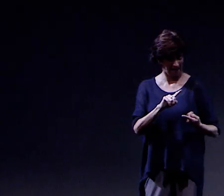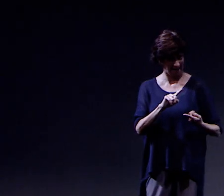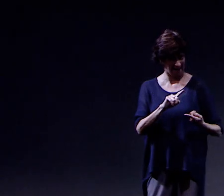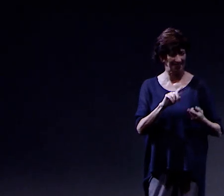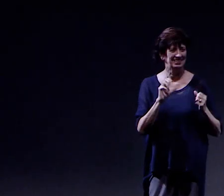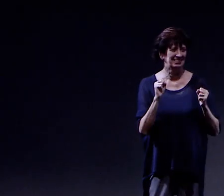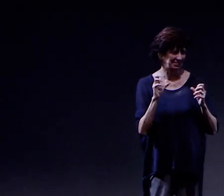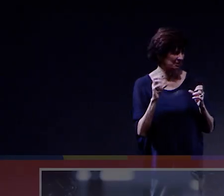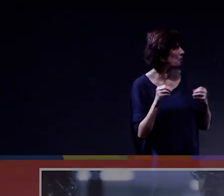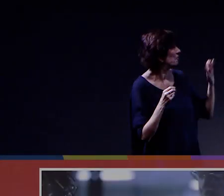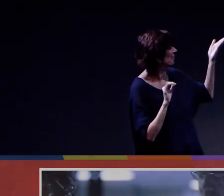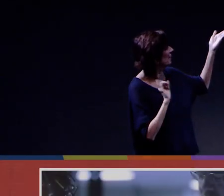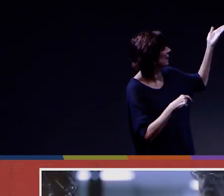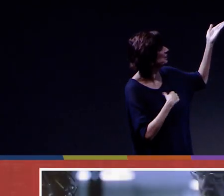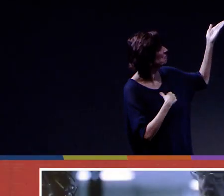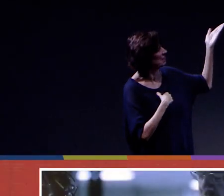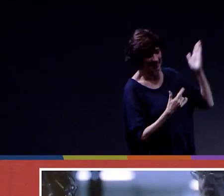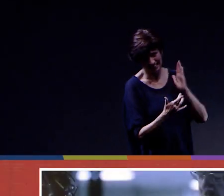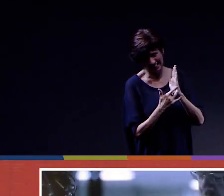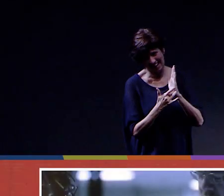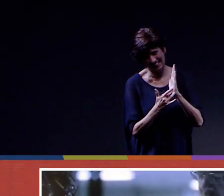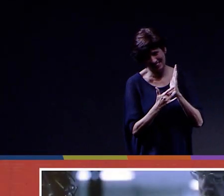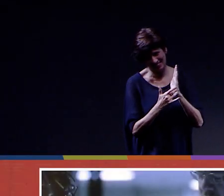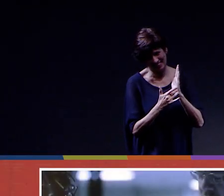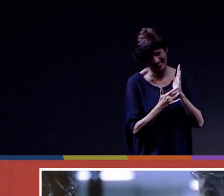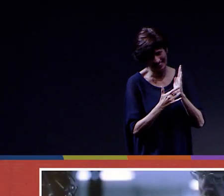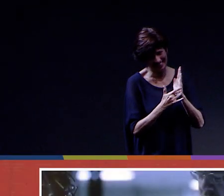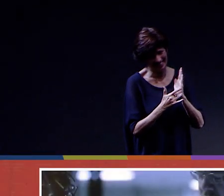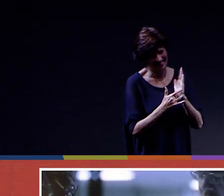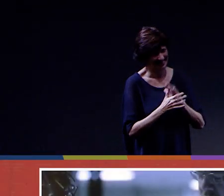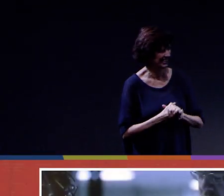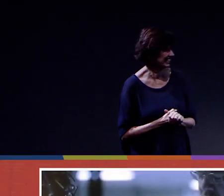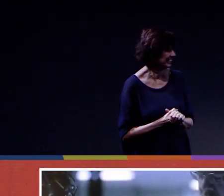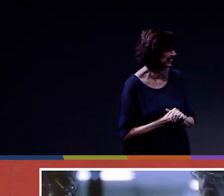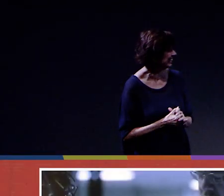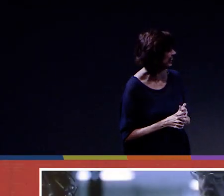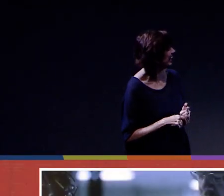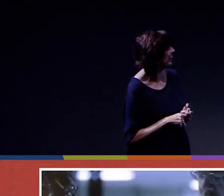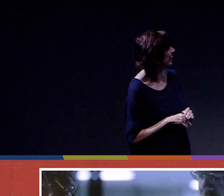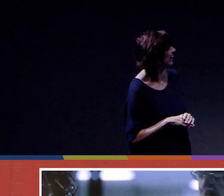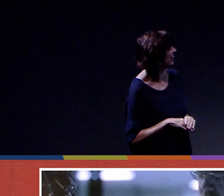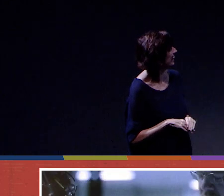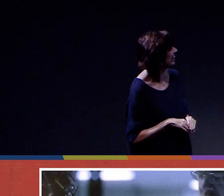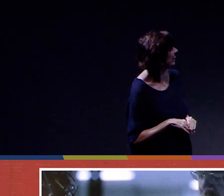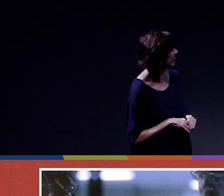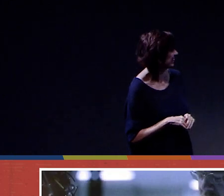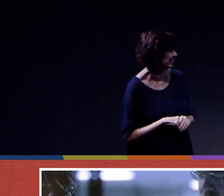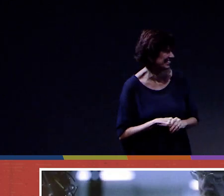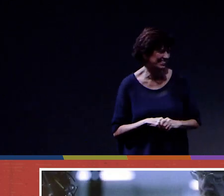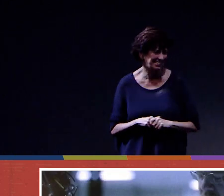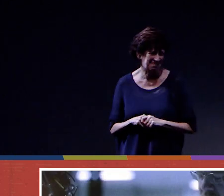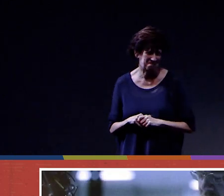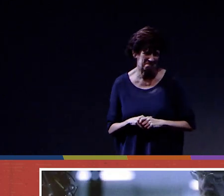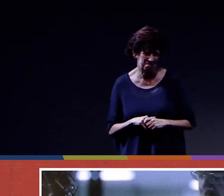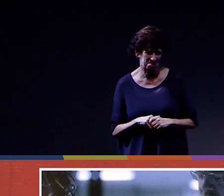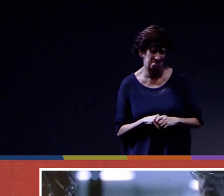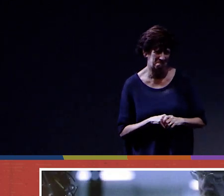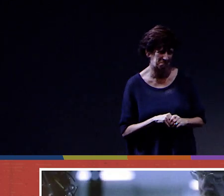so here I am as a technician in the yeah. So Garner, real